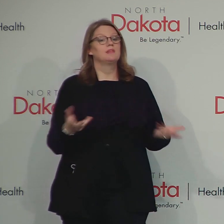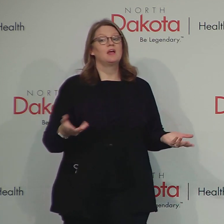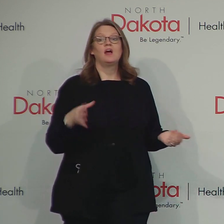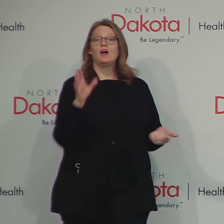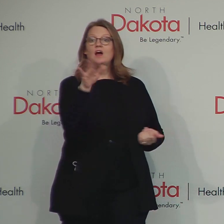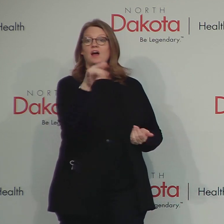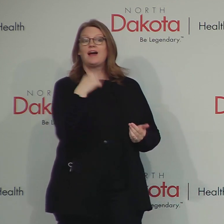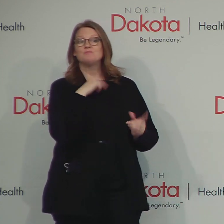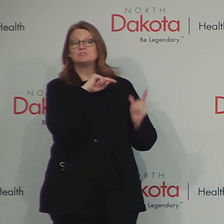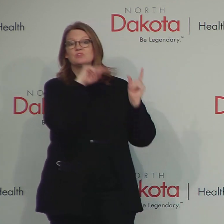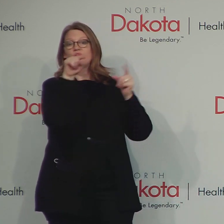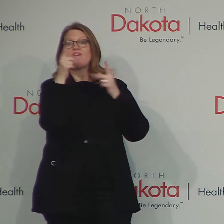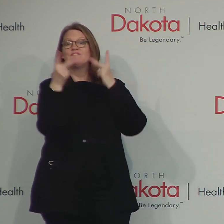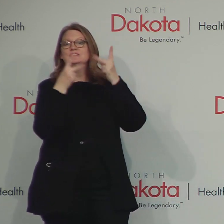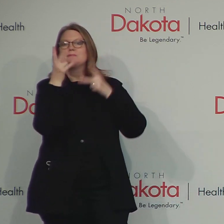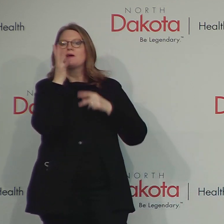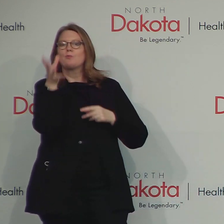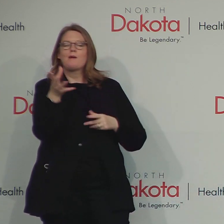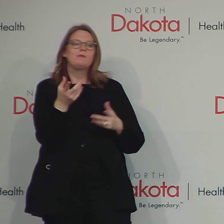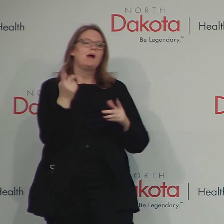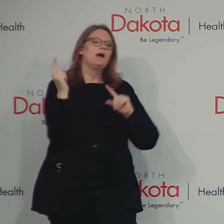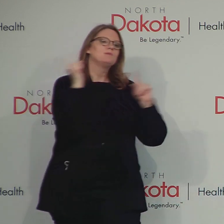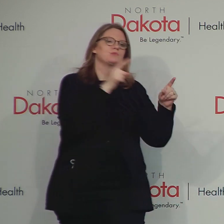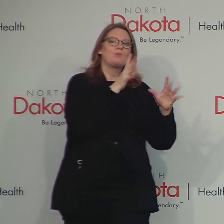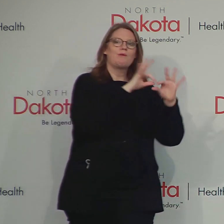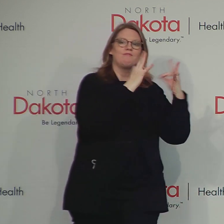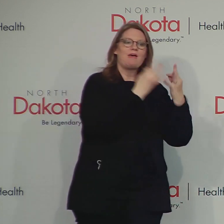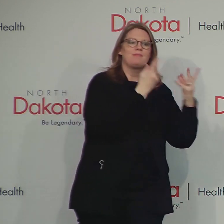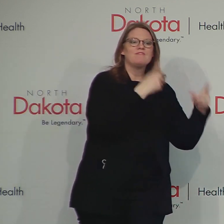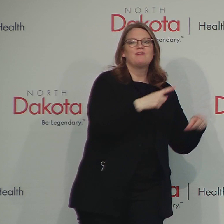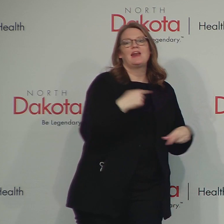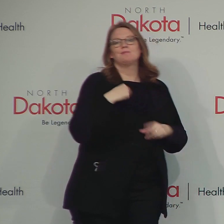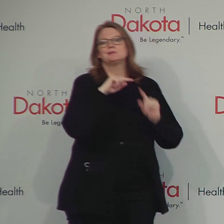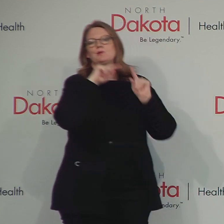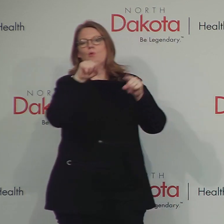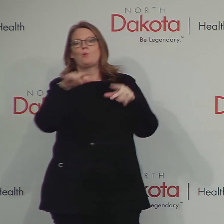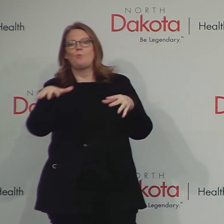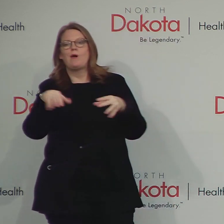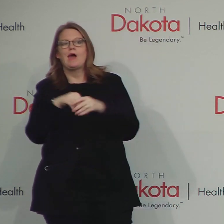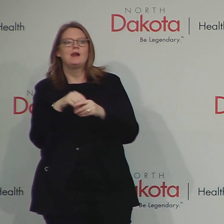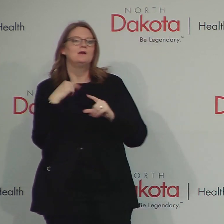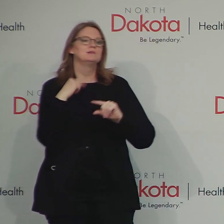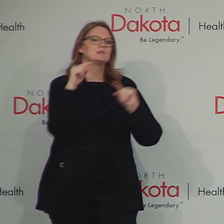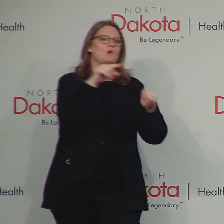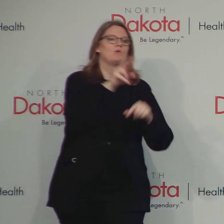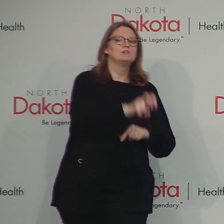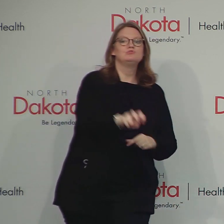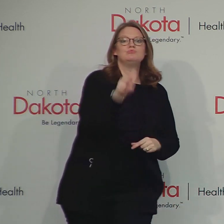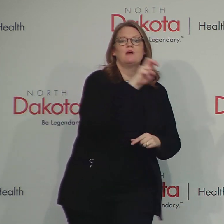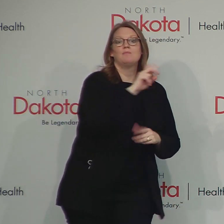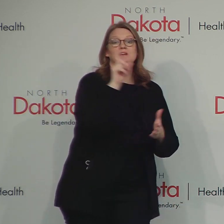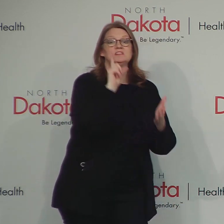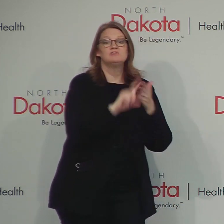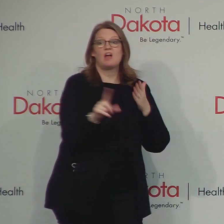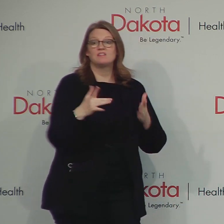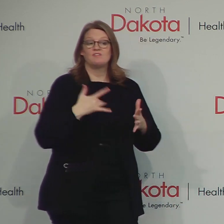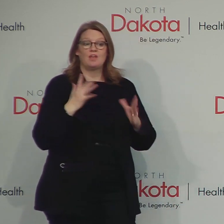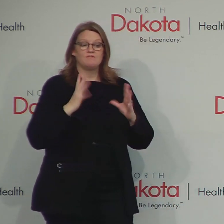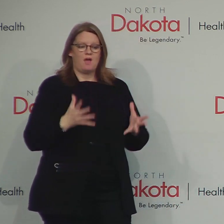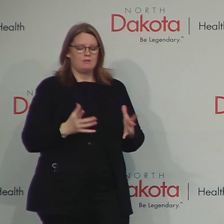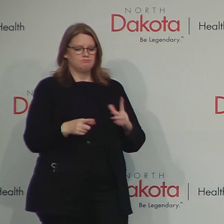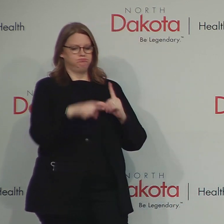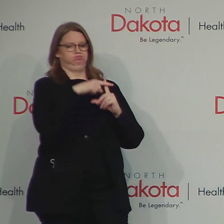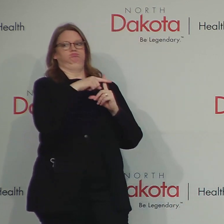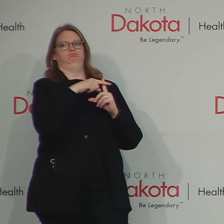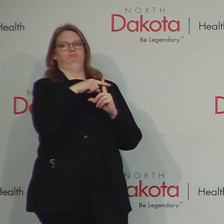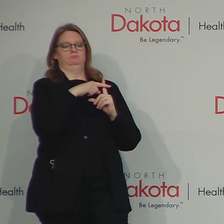I was going to go visit my grandmother. Hey, I was going to go to a family event. Hey, I was going to go to a wedding. Hey, I was going to go on a trip. I just thought I'd get checked. I feel fine. Boom, they find